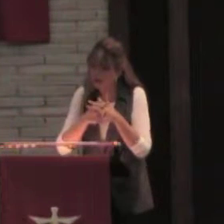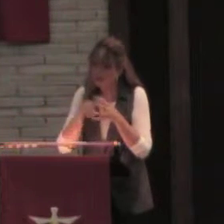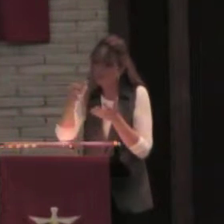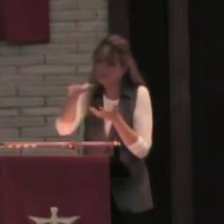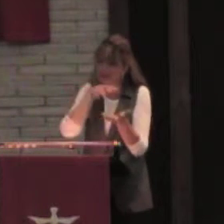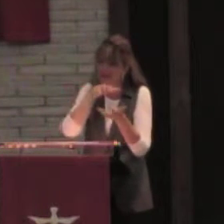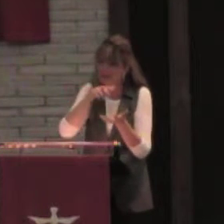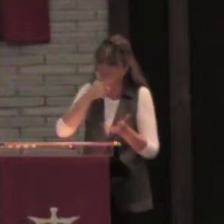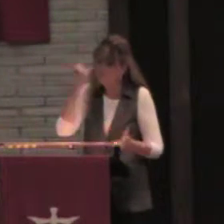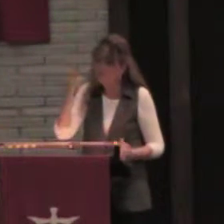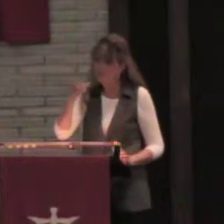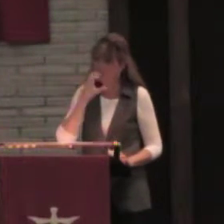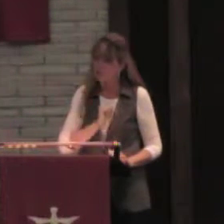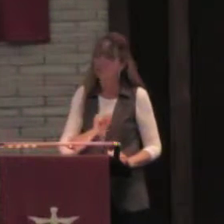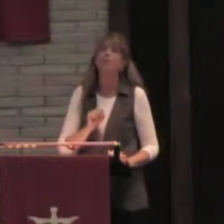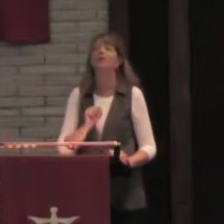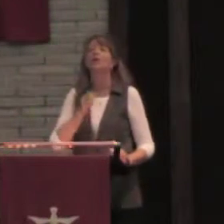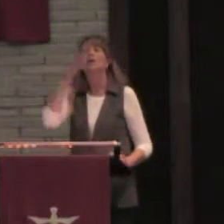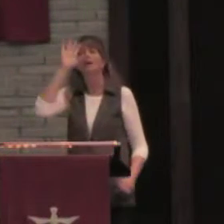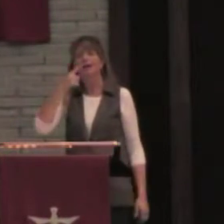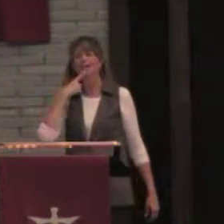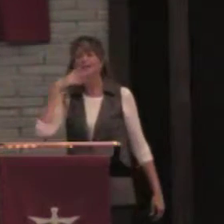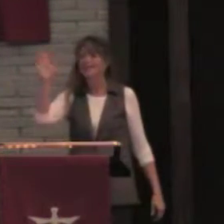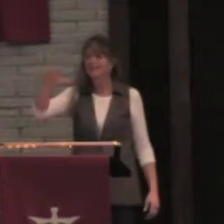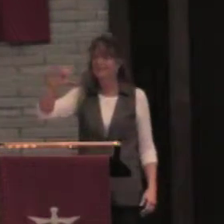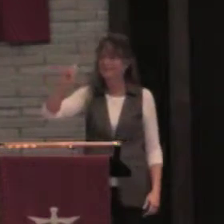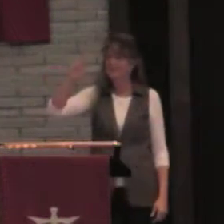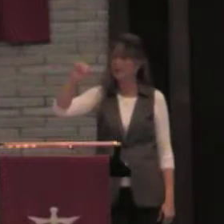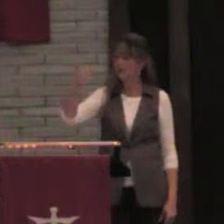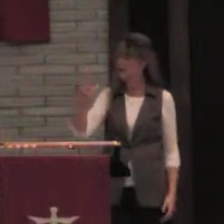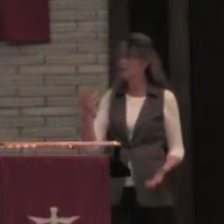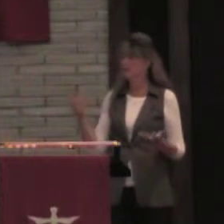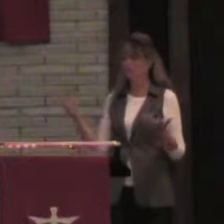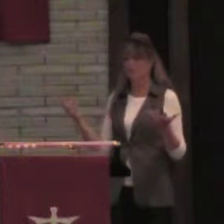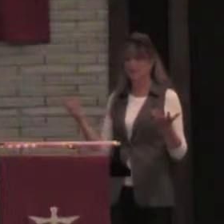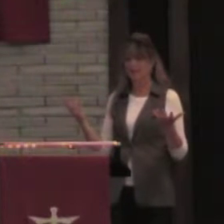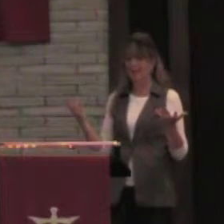I told you that you would get pregnant. You laughed at me. But God said to Sarah,